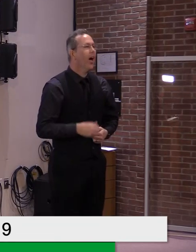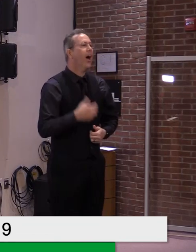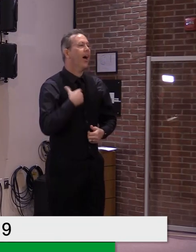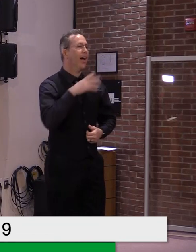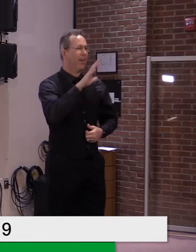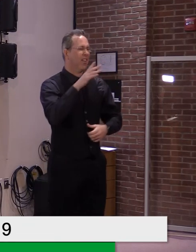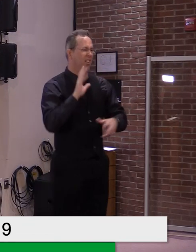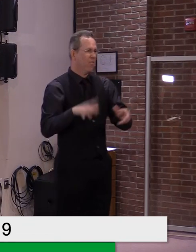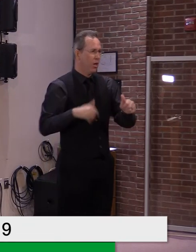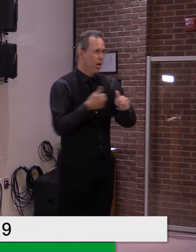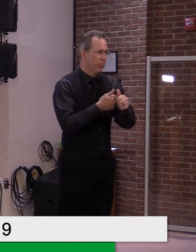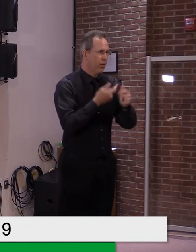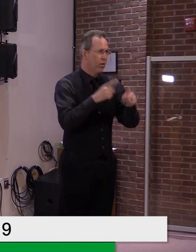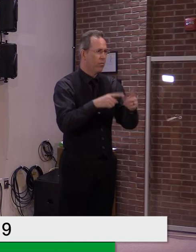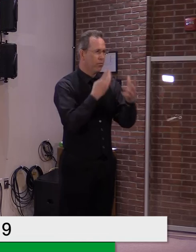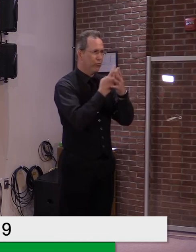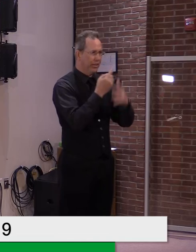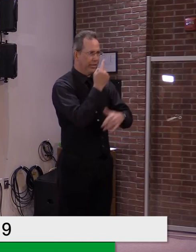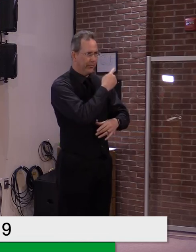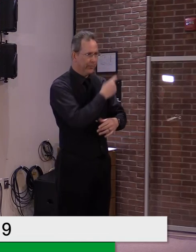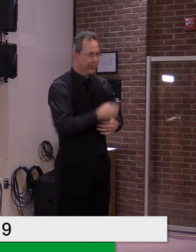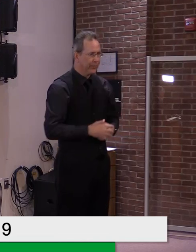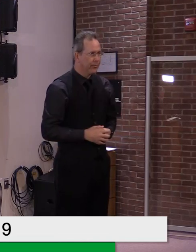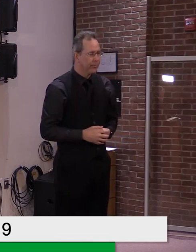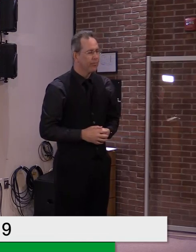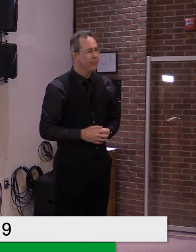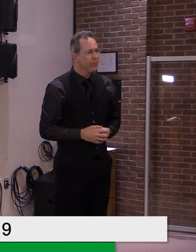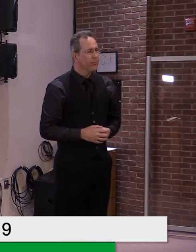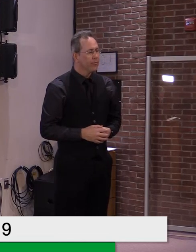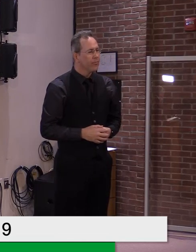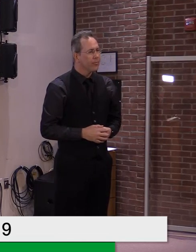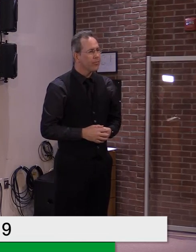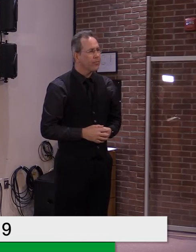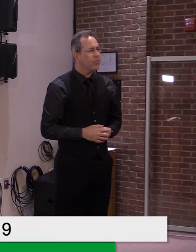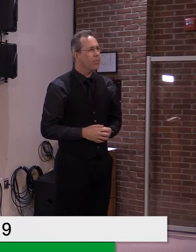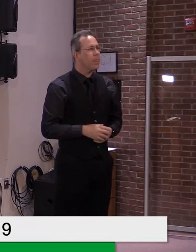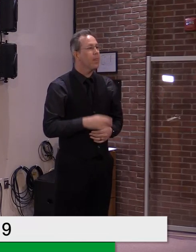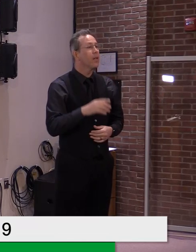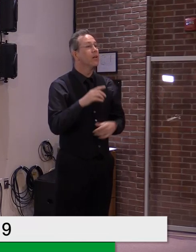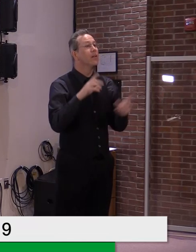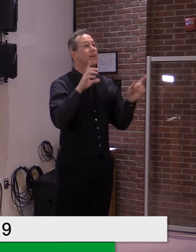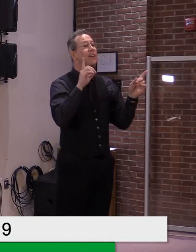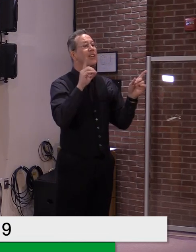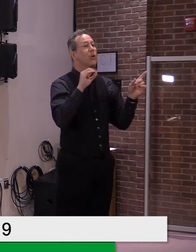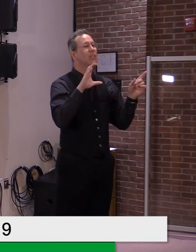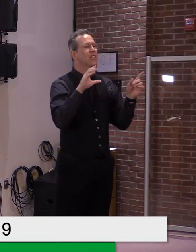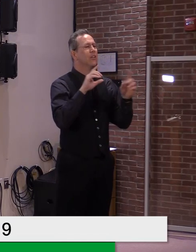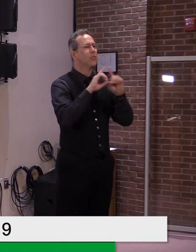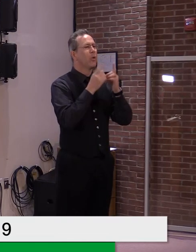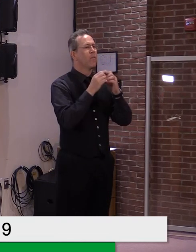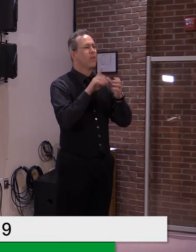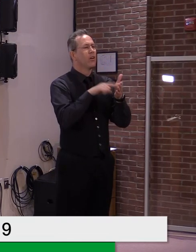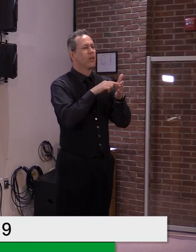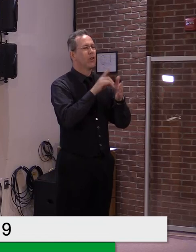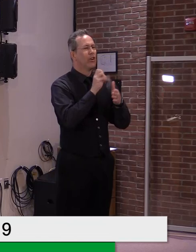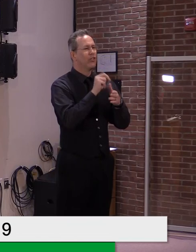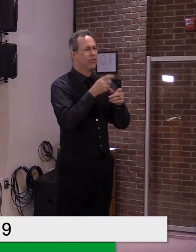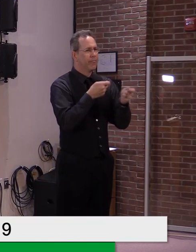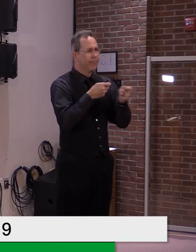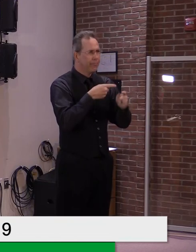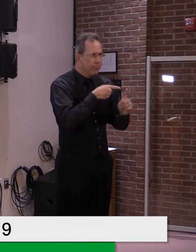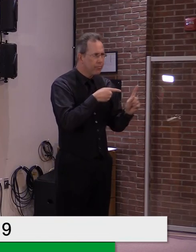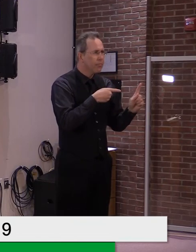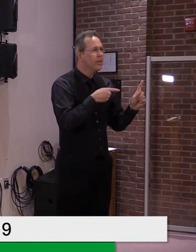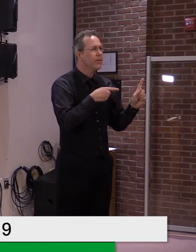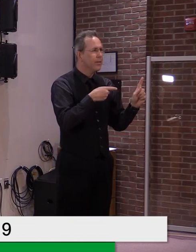for you in terms of positives in Department of Corrections. We have 7 staff members today that are